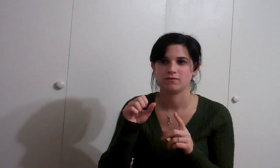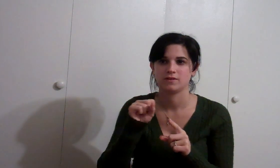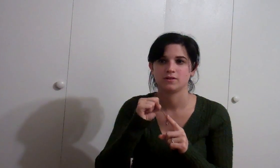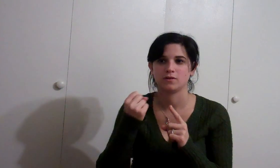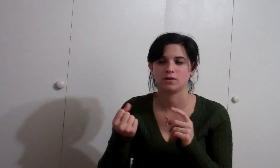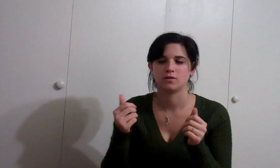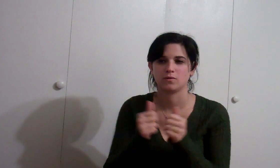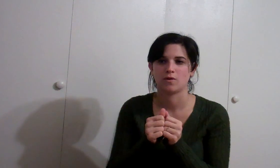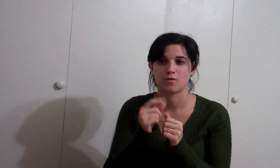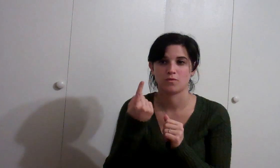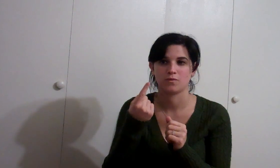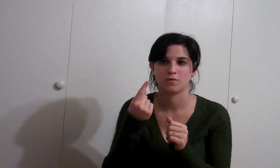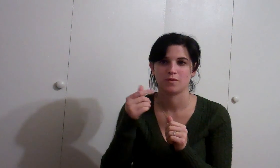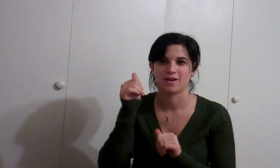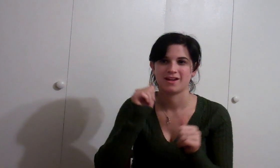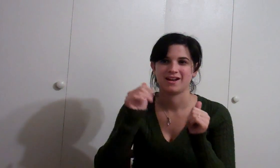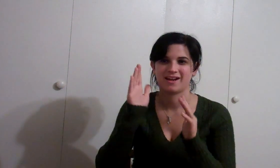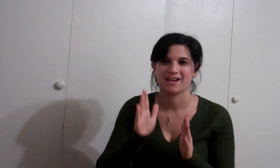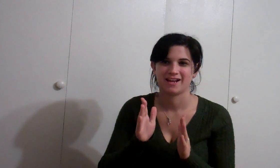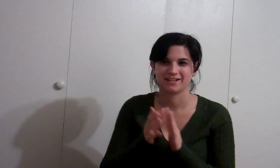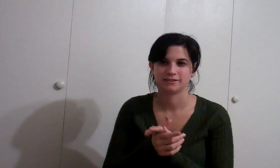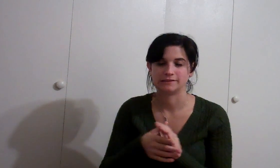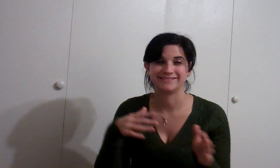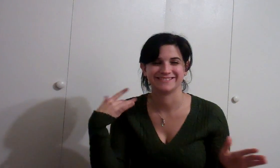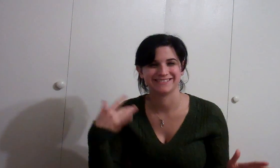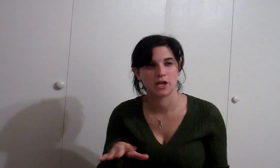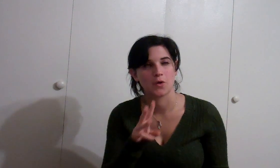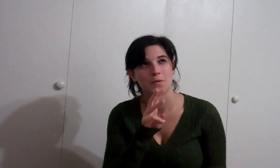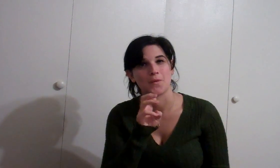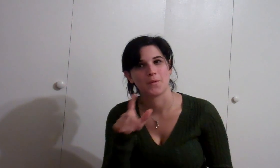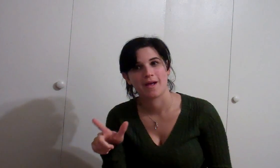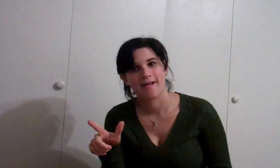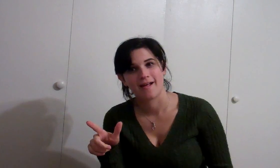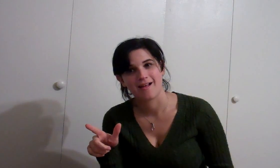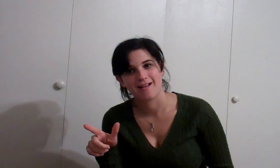Sir Ben Kingsley. So does he ask you to did you have to call him Sir Ben?